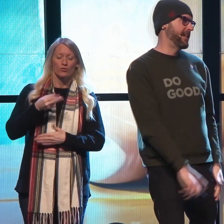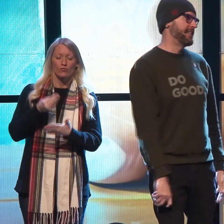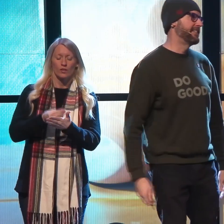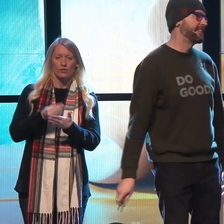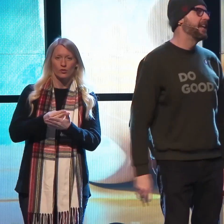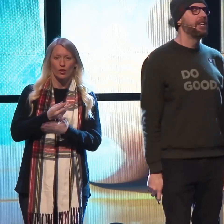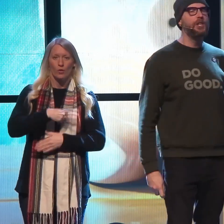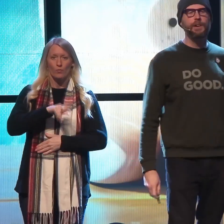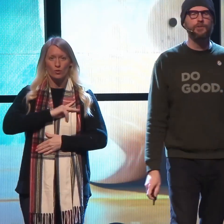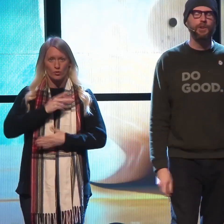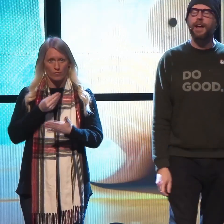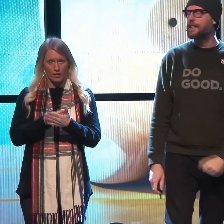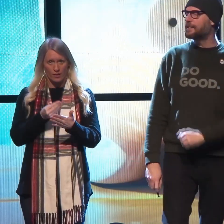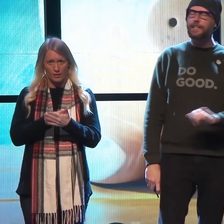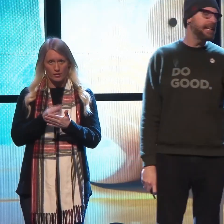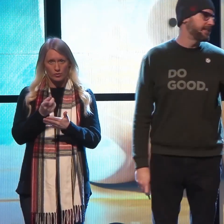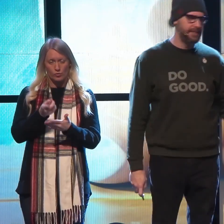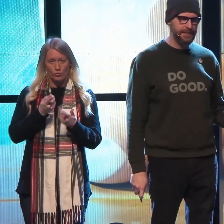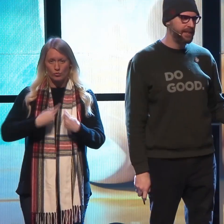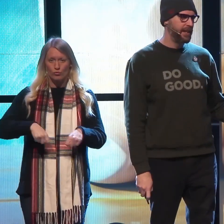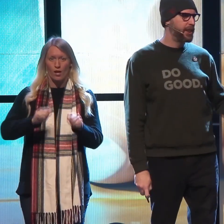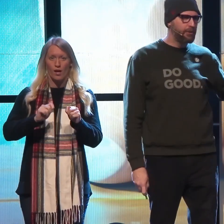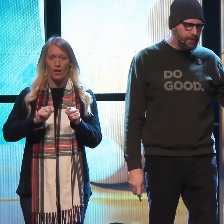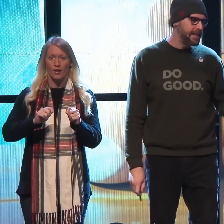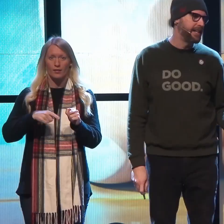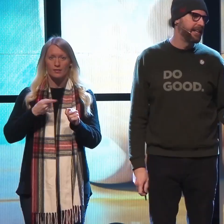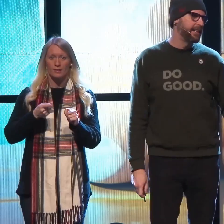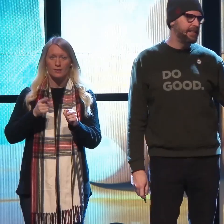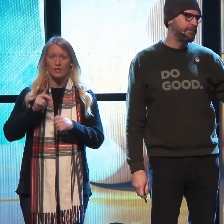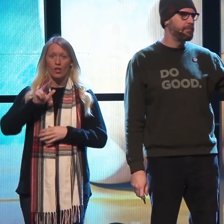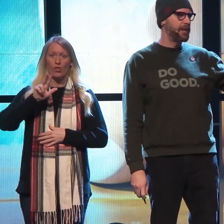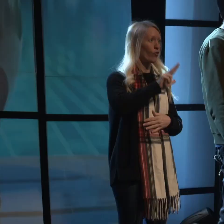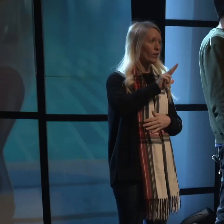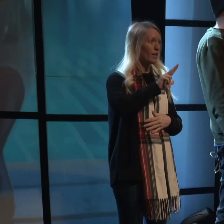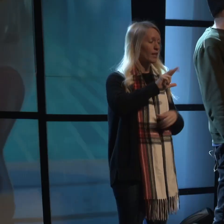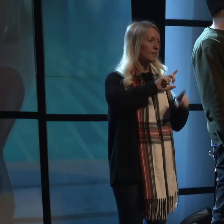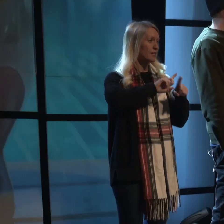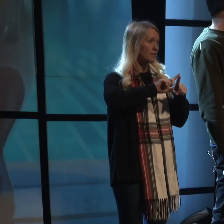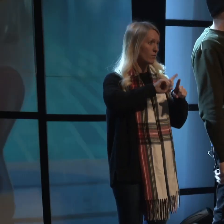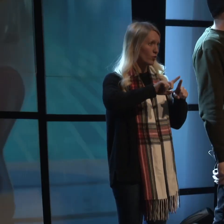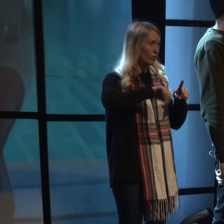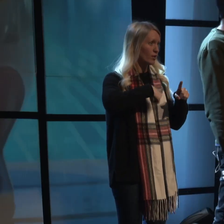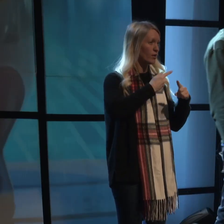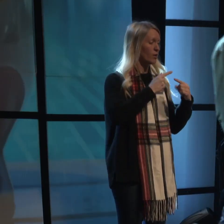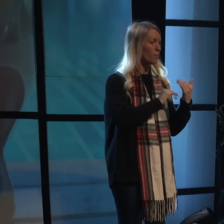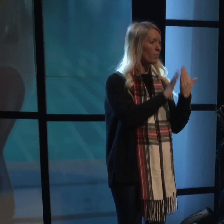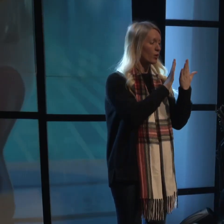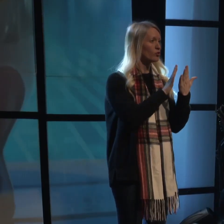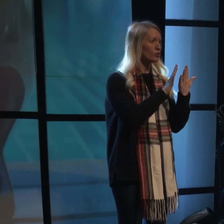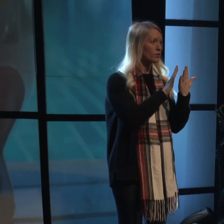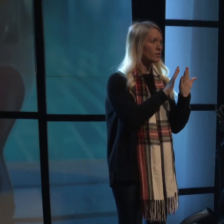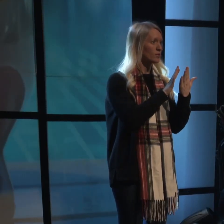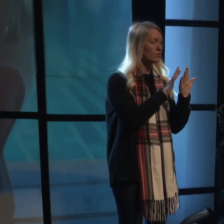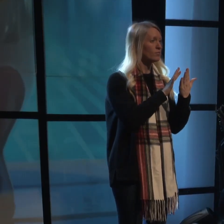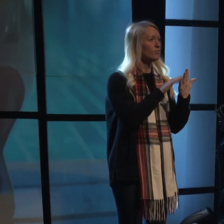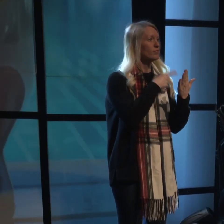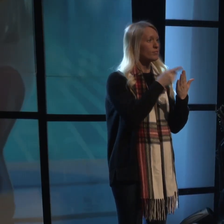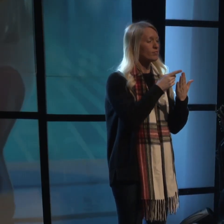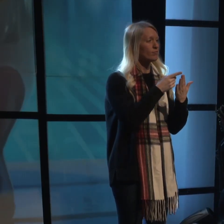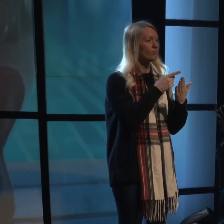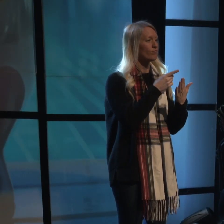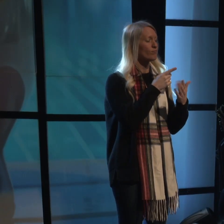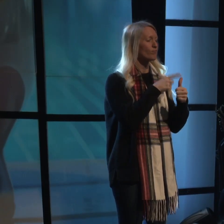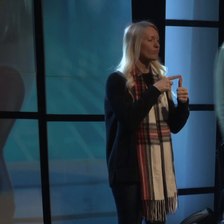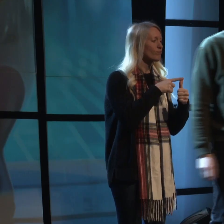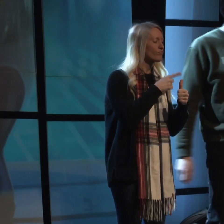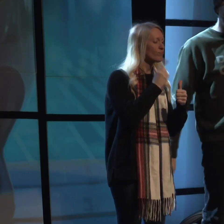personal finances, you have tried at least 3 different budgeting tools. Like you went down one path and then you